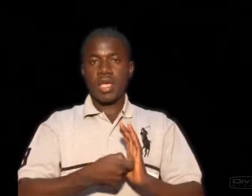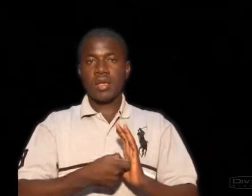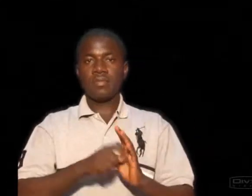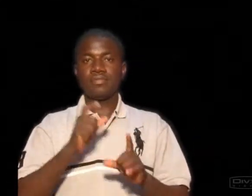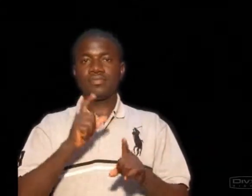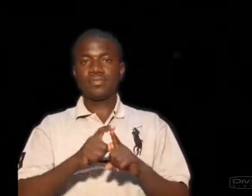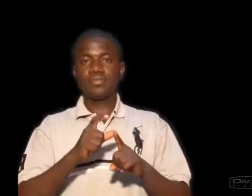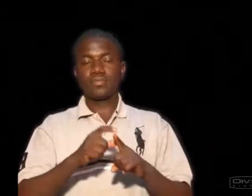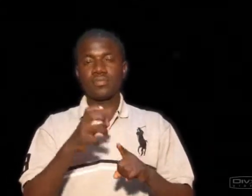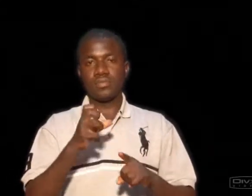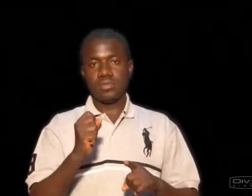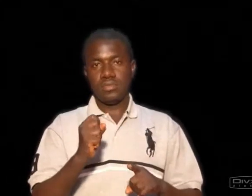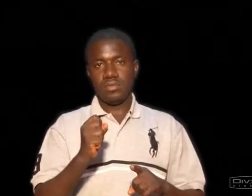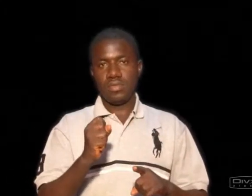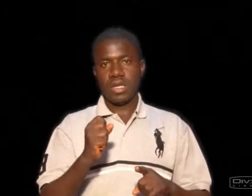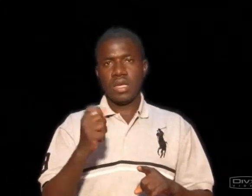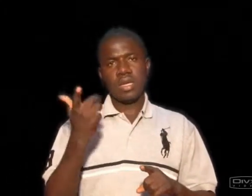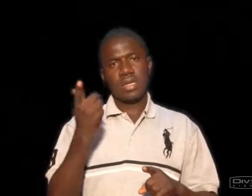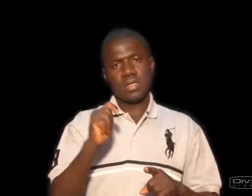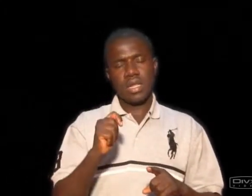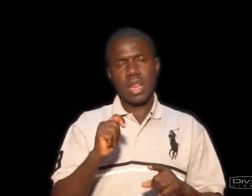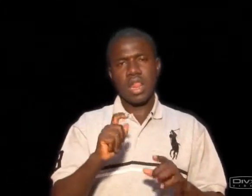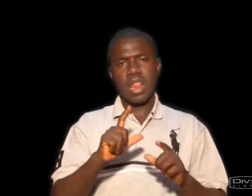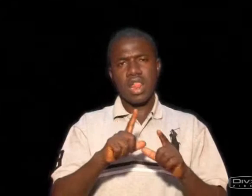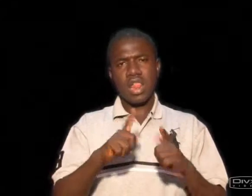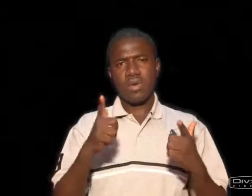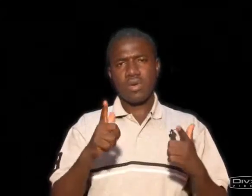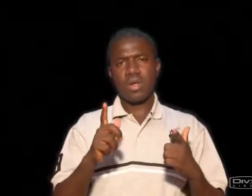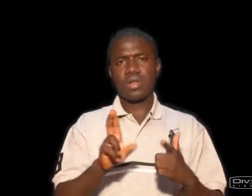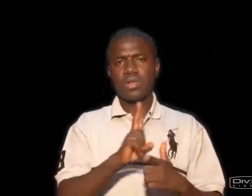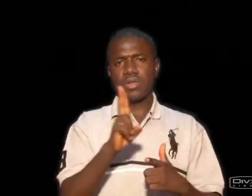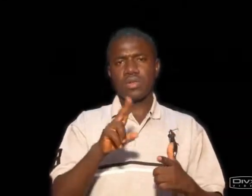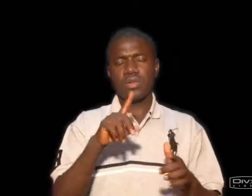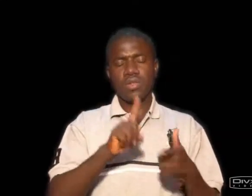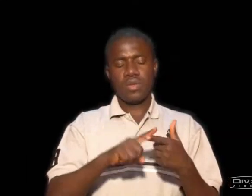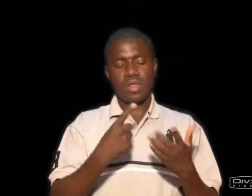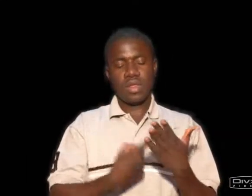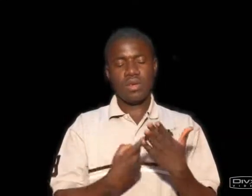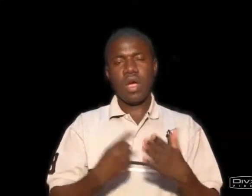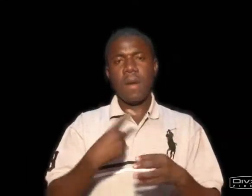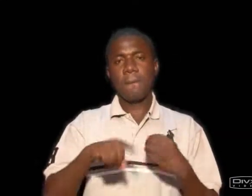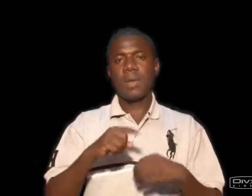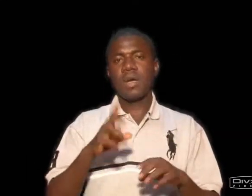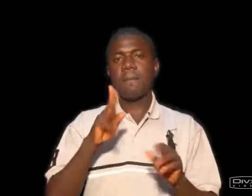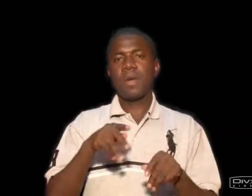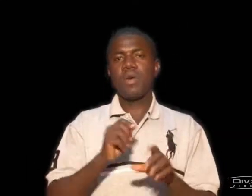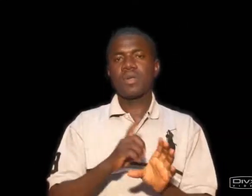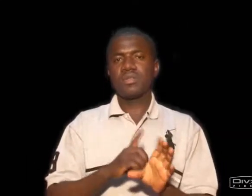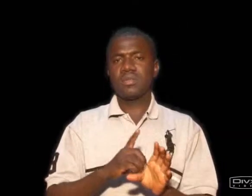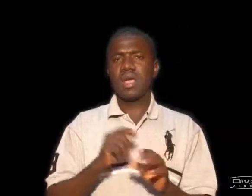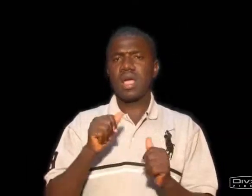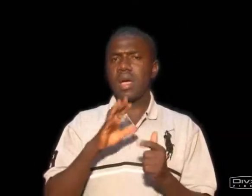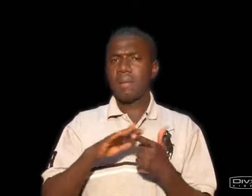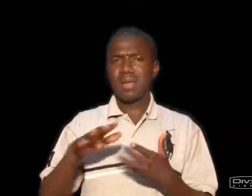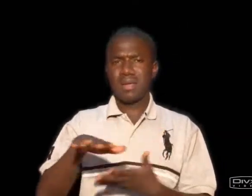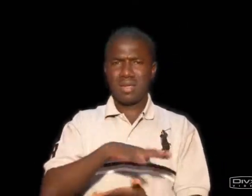Key terminology. The language used in discussions about disability and people living with disabilities can